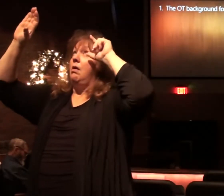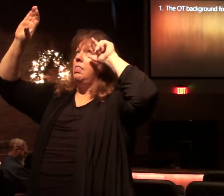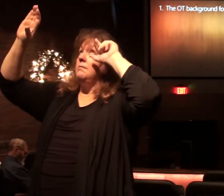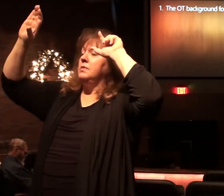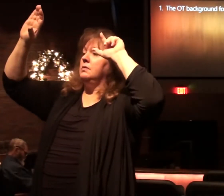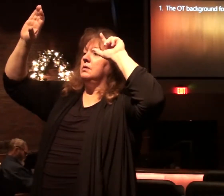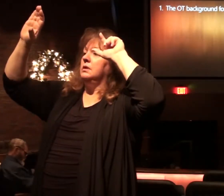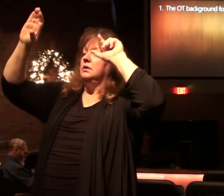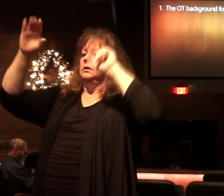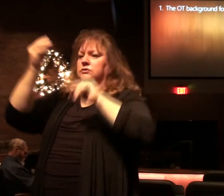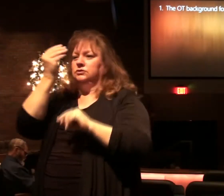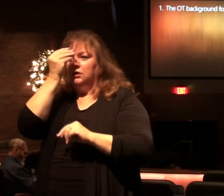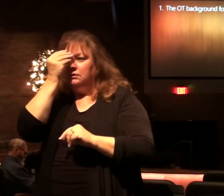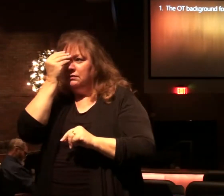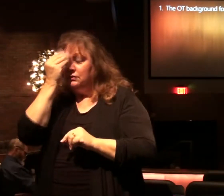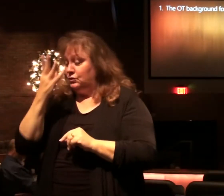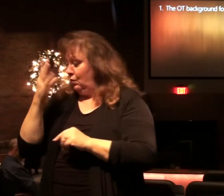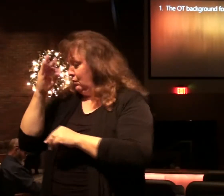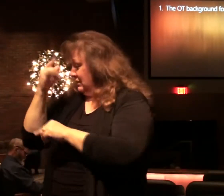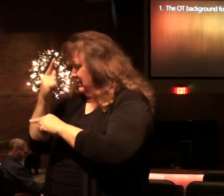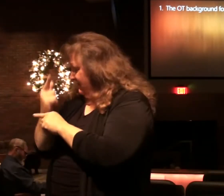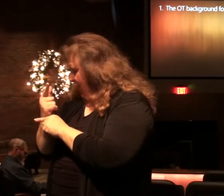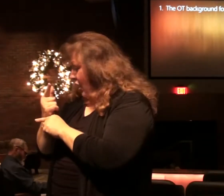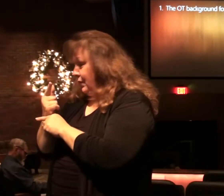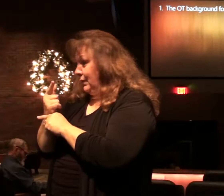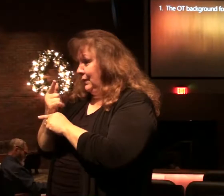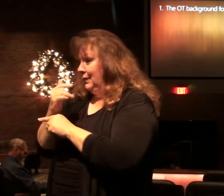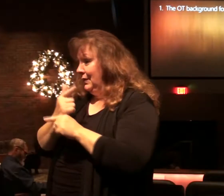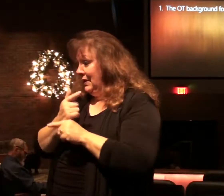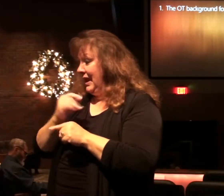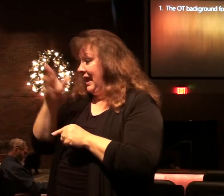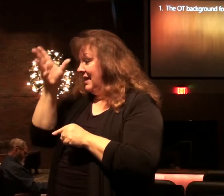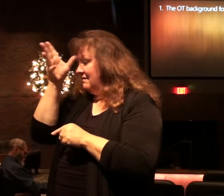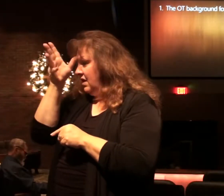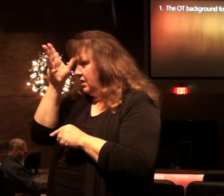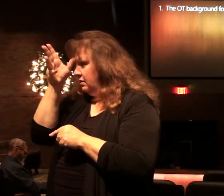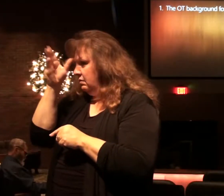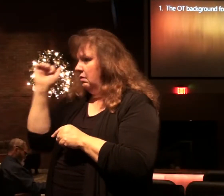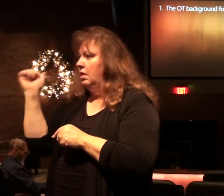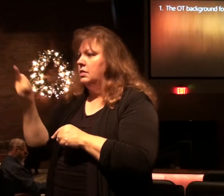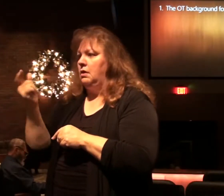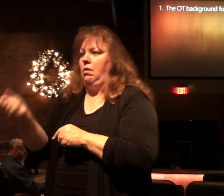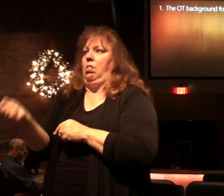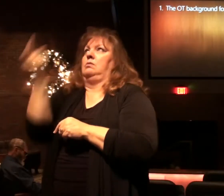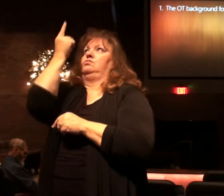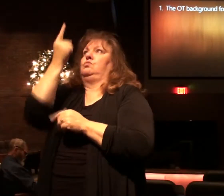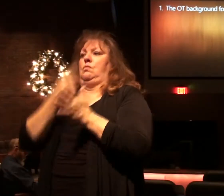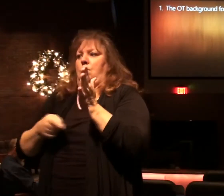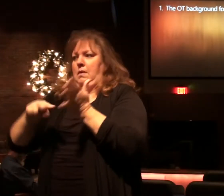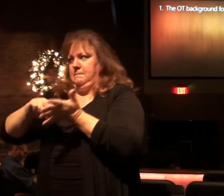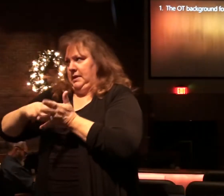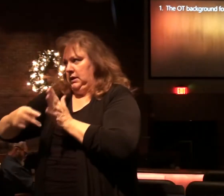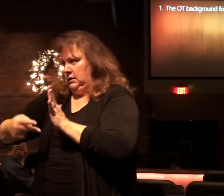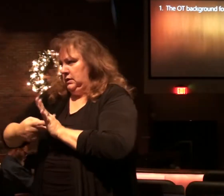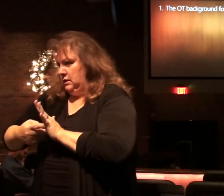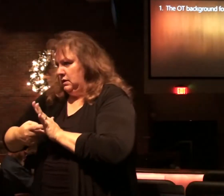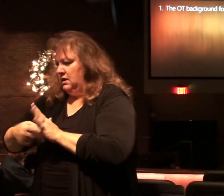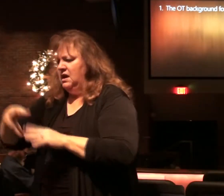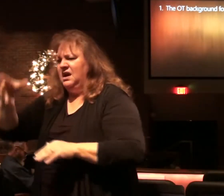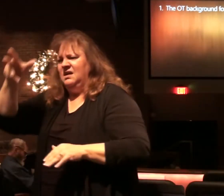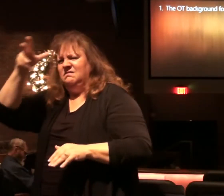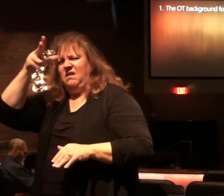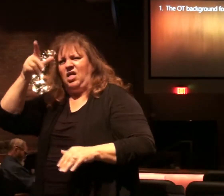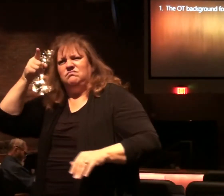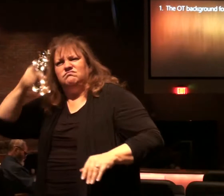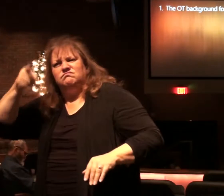him. He related it to his father and his brothers. They all recognized the significance of it. His father